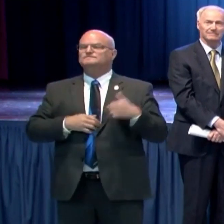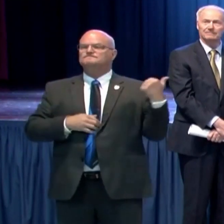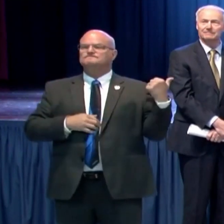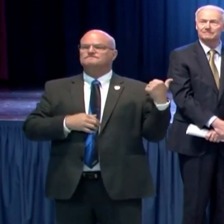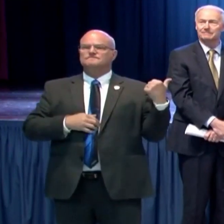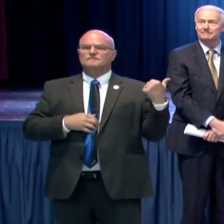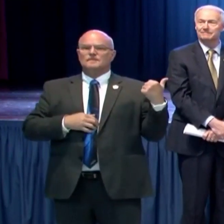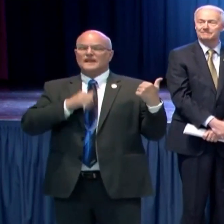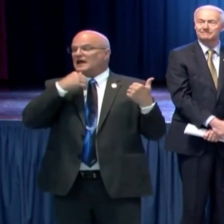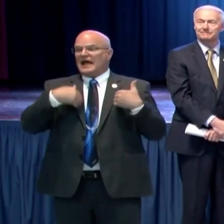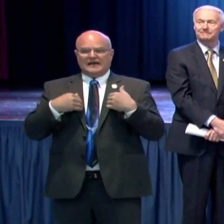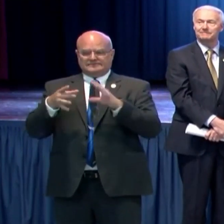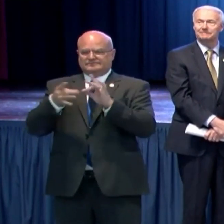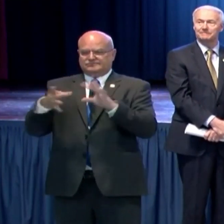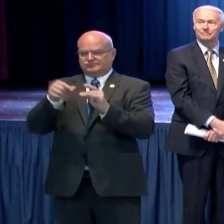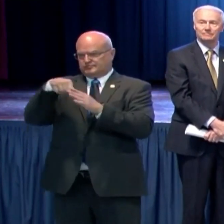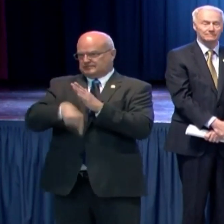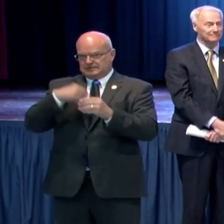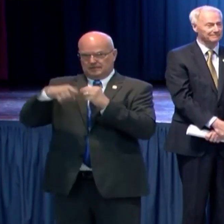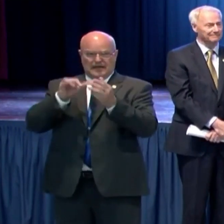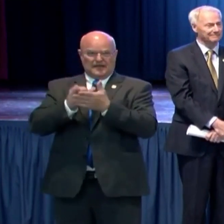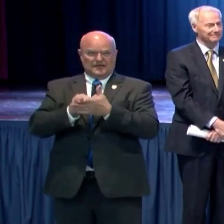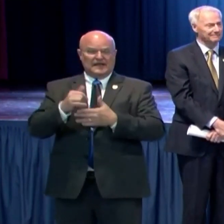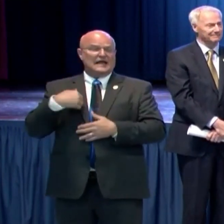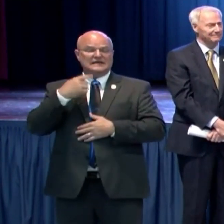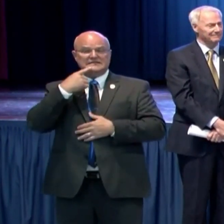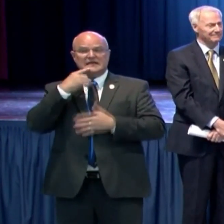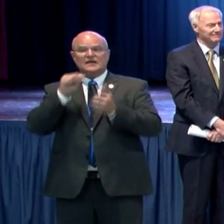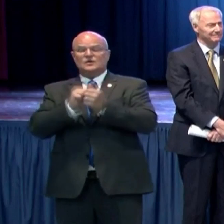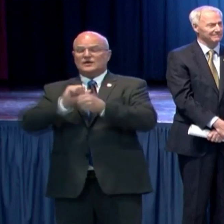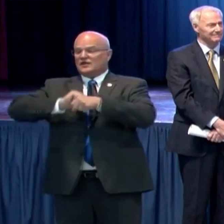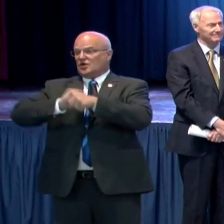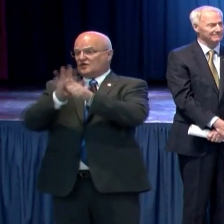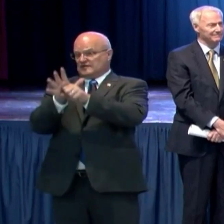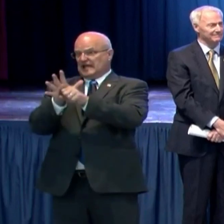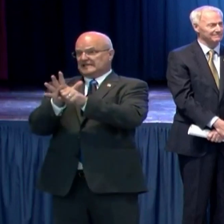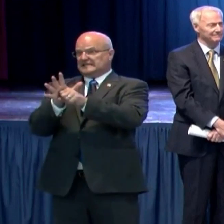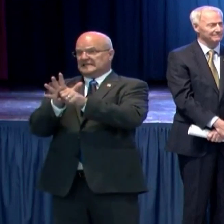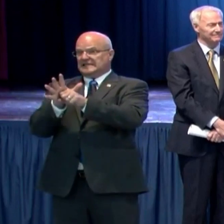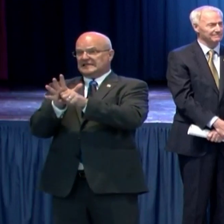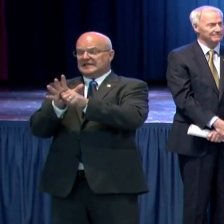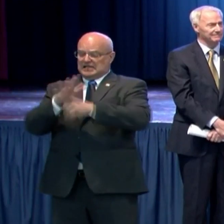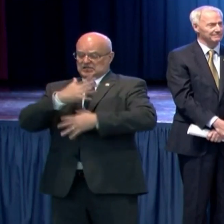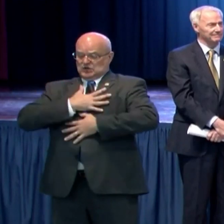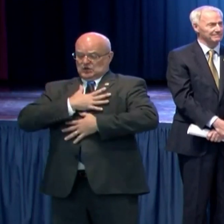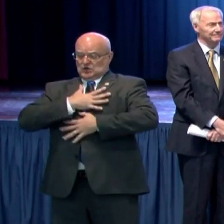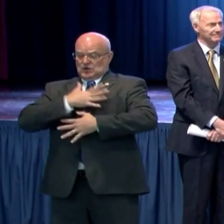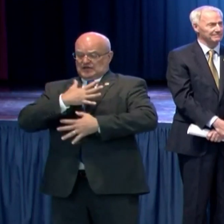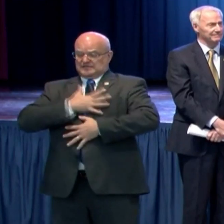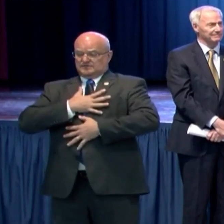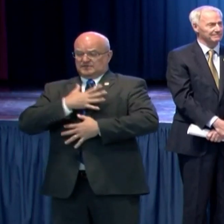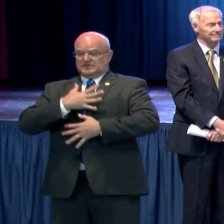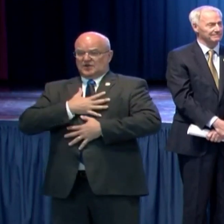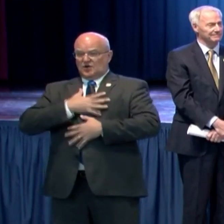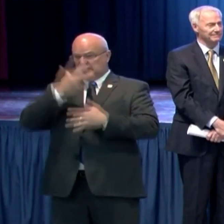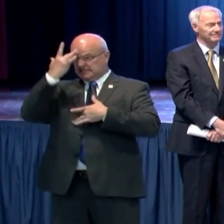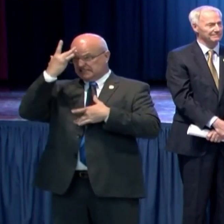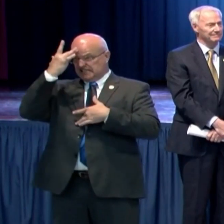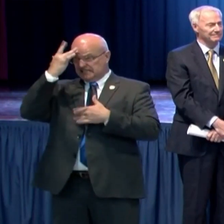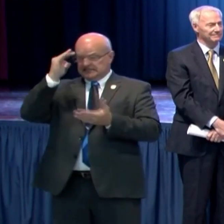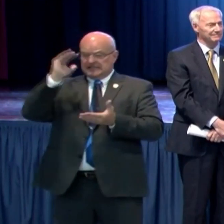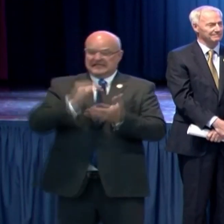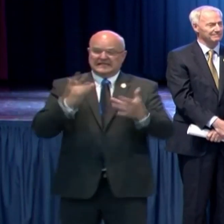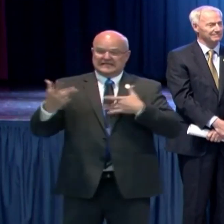have any detailed knowledge of that. I would say with COVID-19, which is a respiratory pathogen, it's less